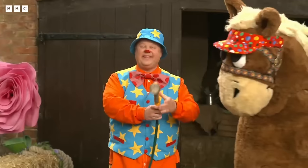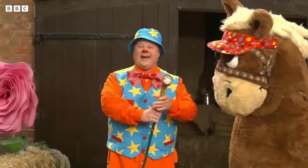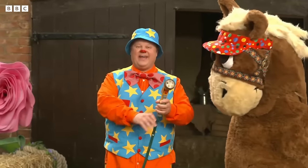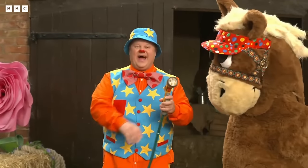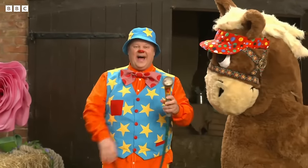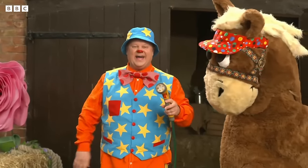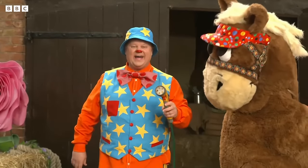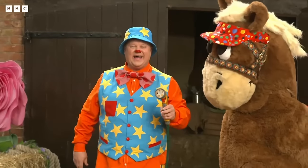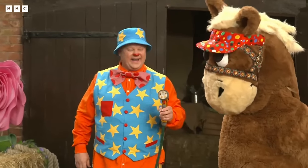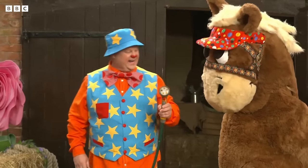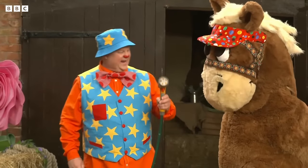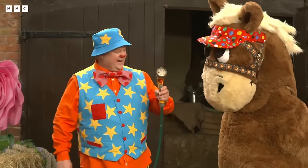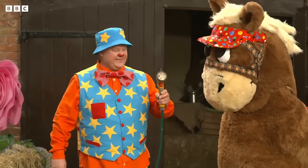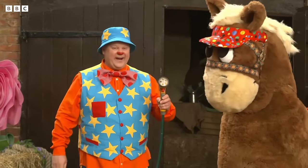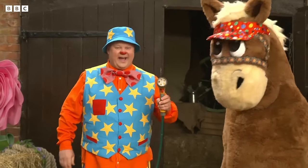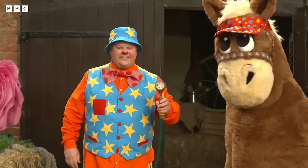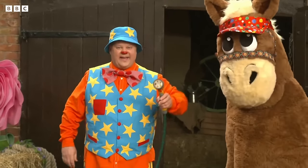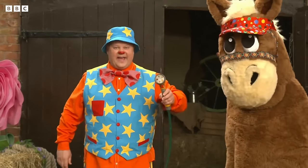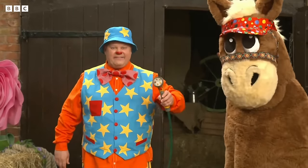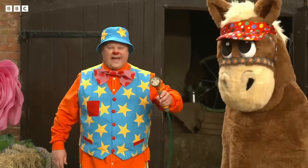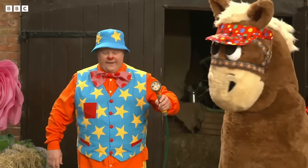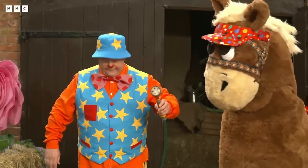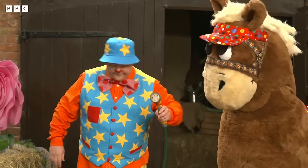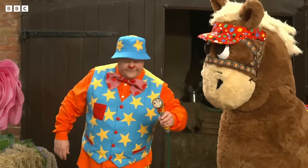There we are. Right, here we go.